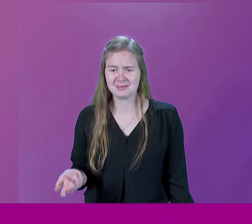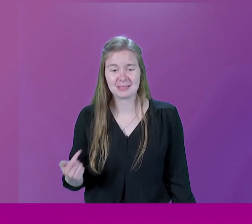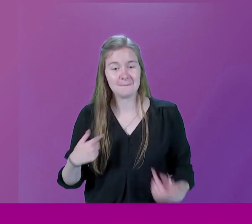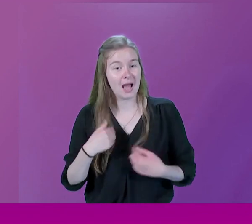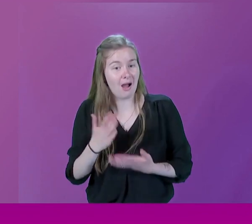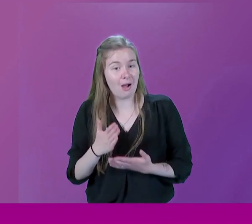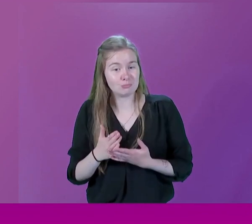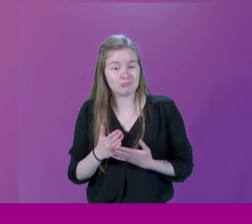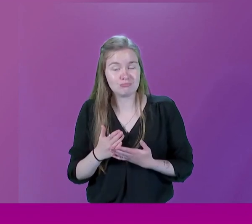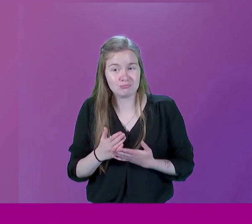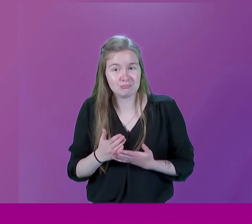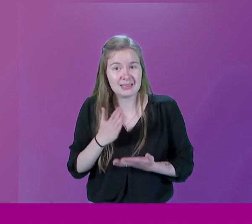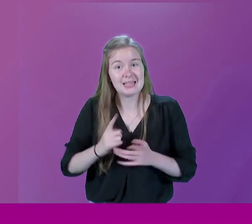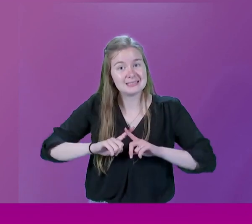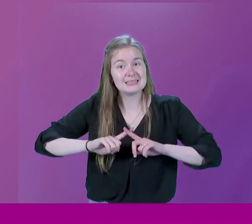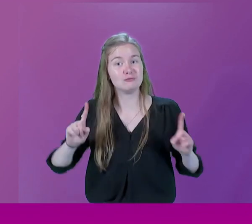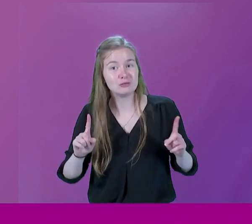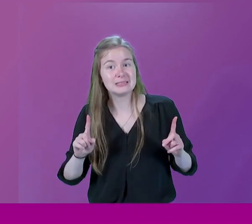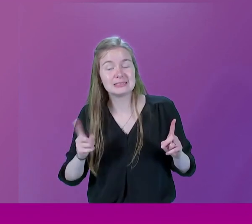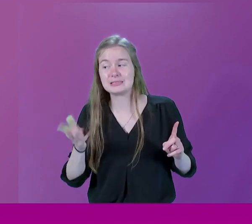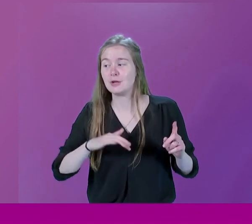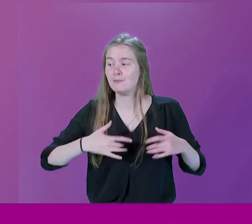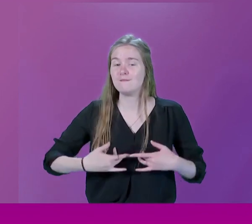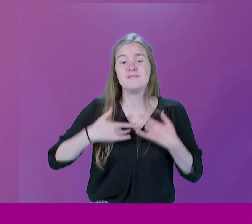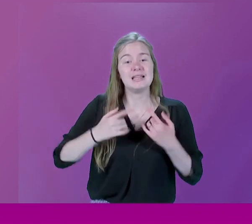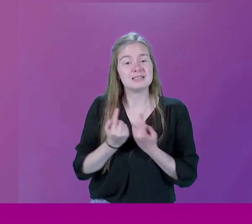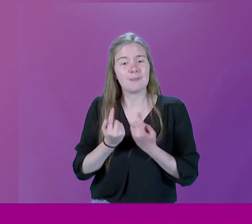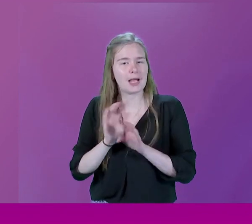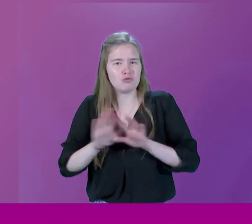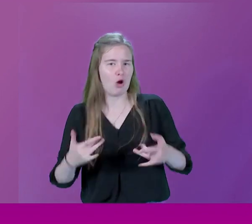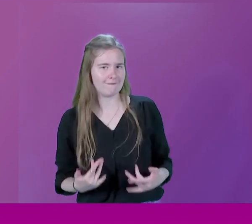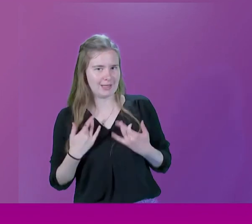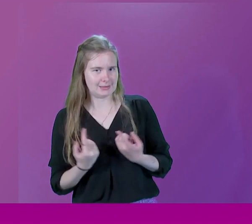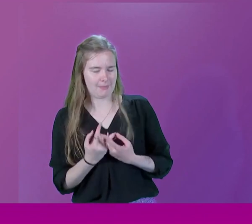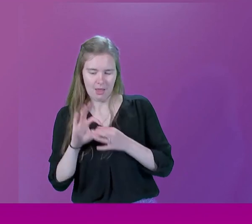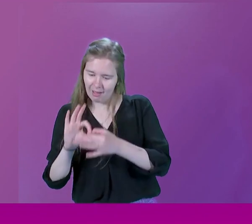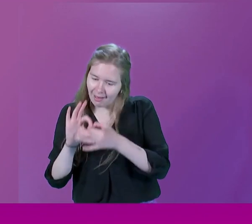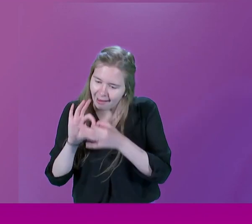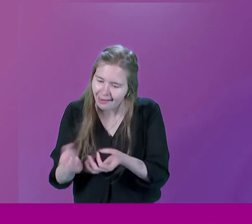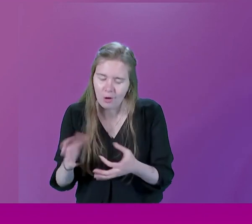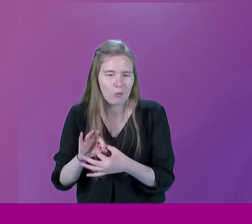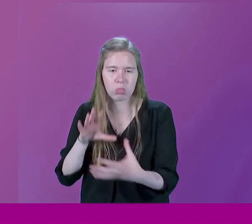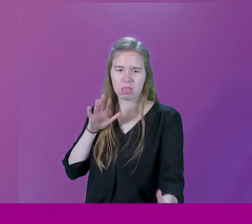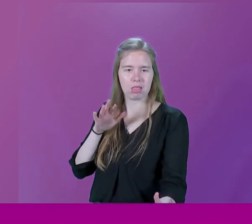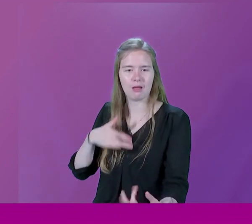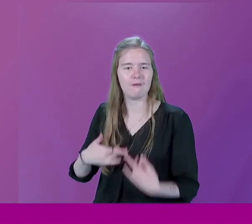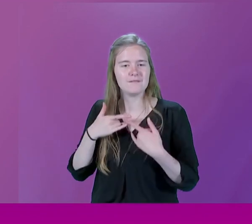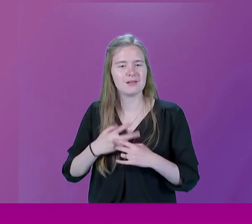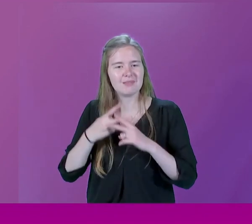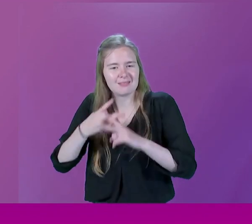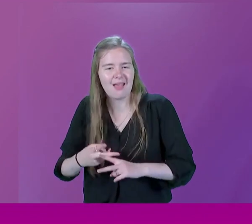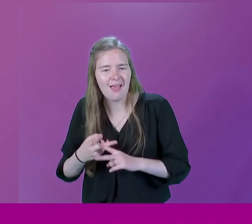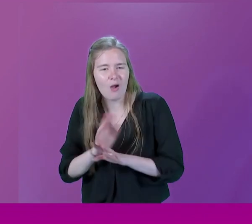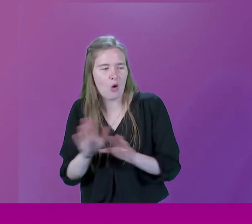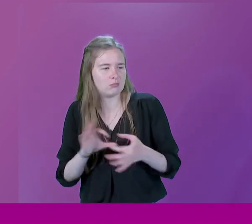But actually, it is the difference between feeling something or not feeling something, a feeling that care has been